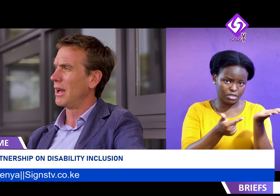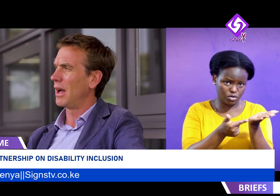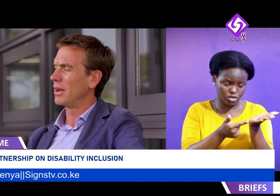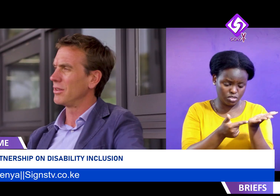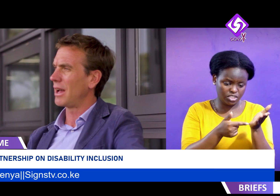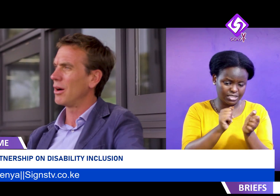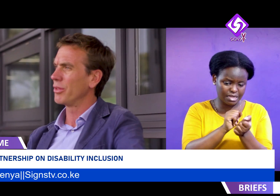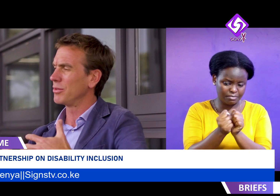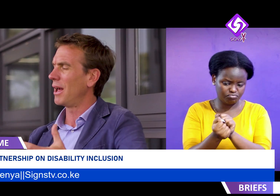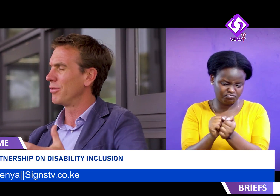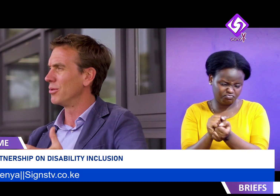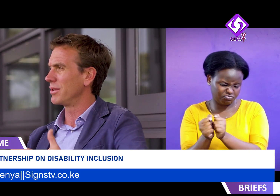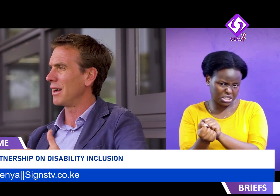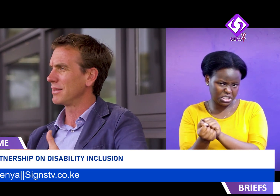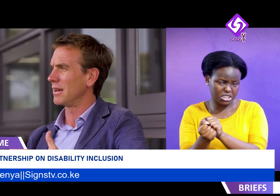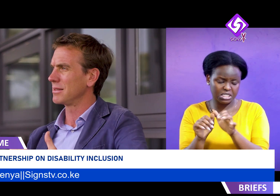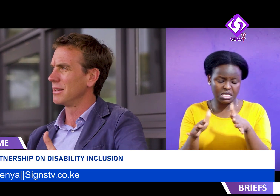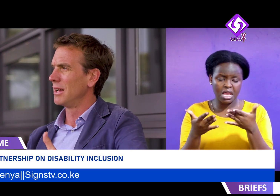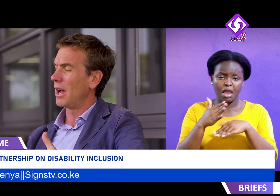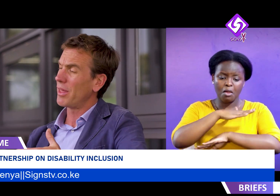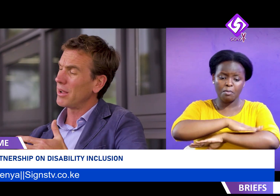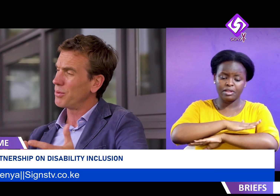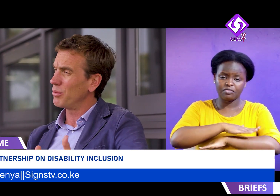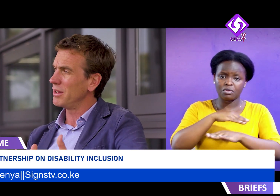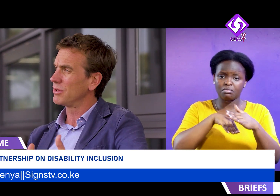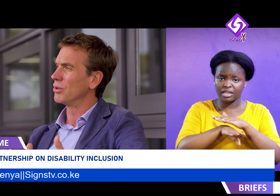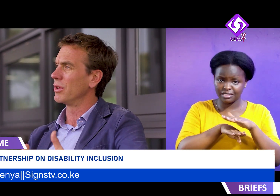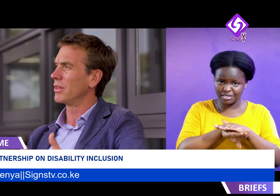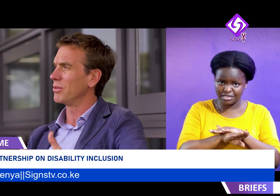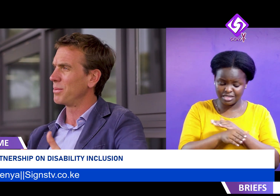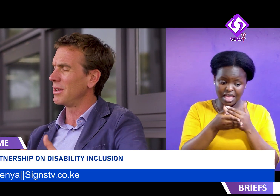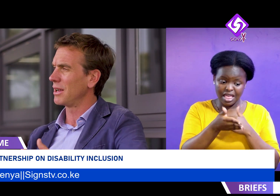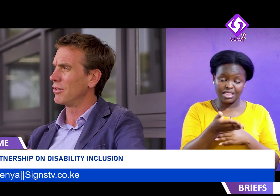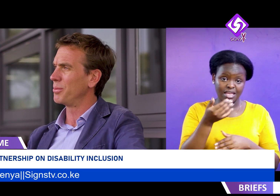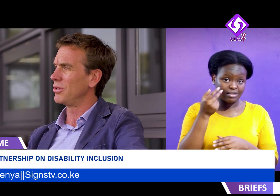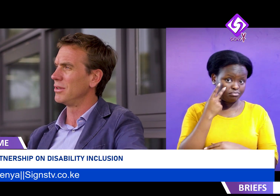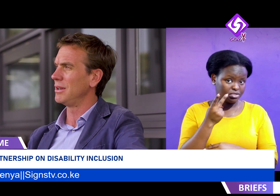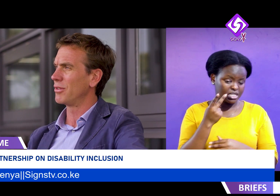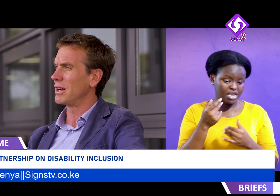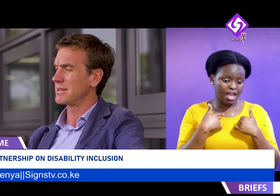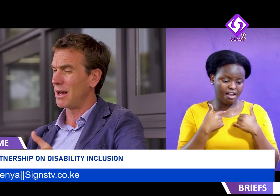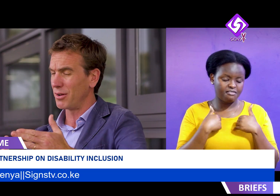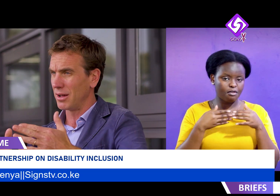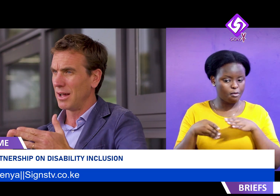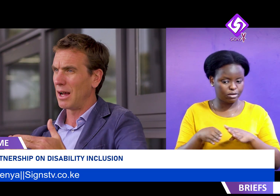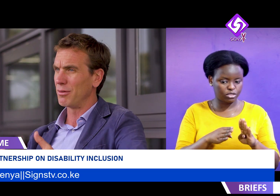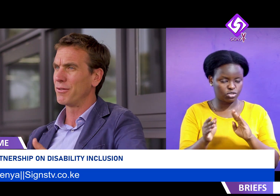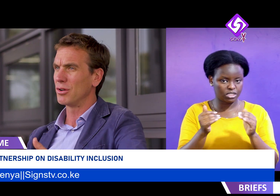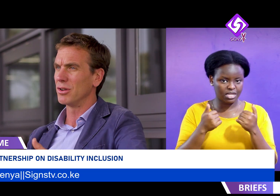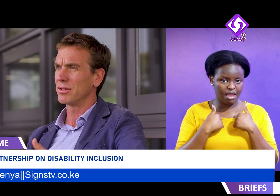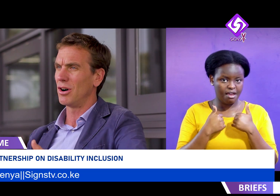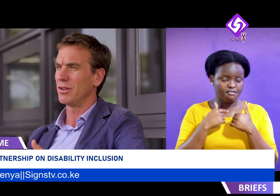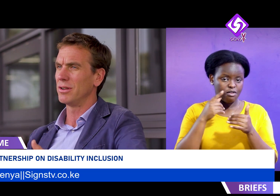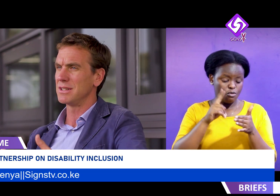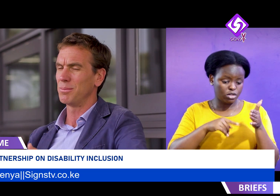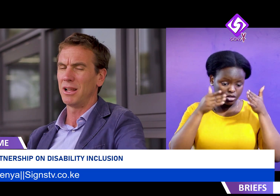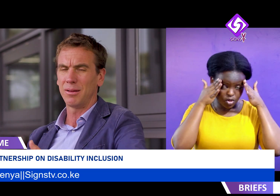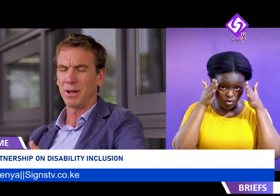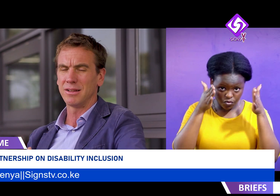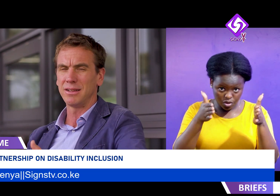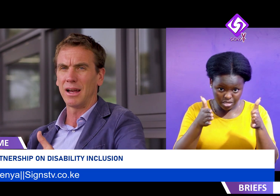adaptations to how those platforms are accessed. And that's where we saw that there was a particular opportunity for us to have a focus